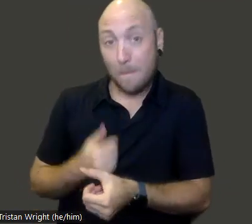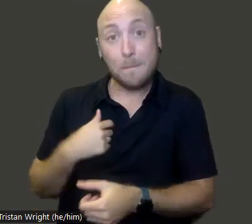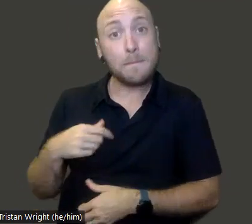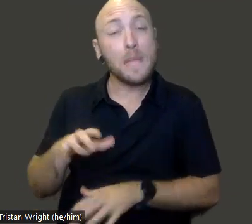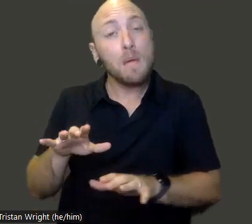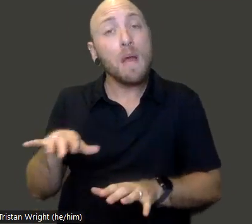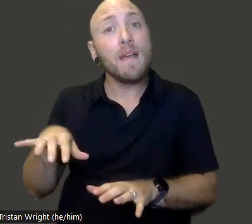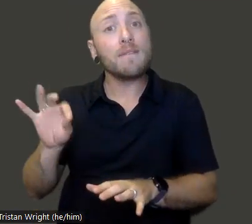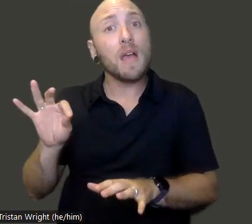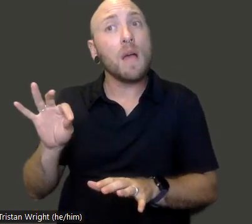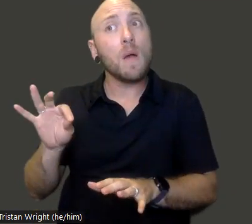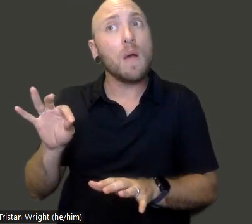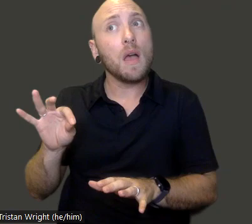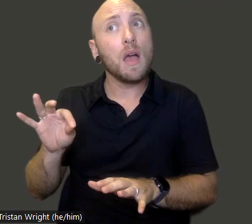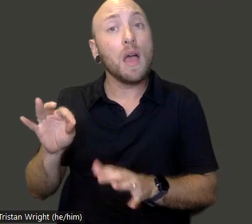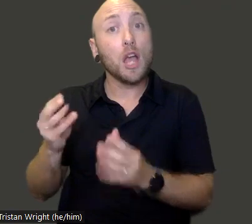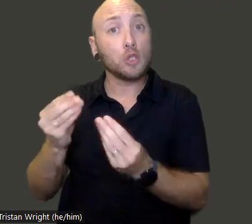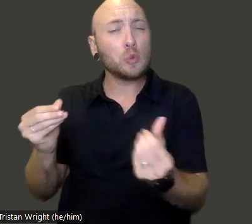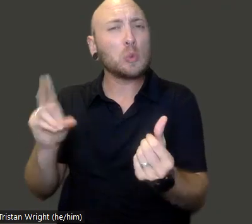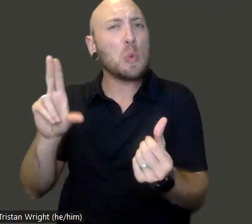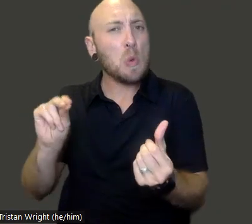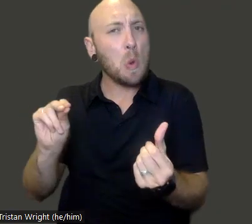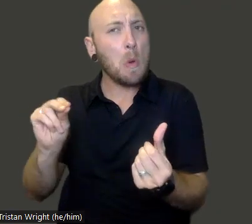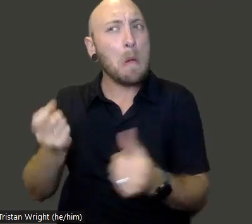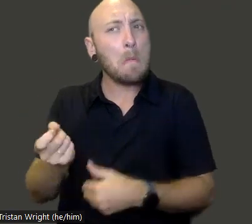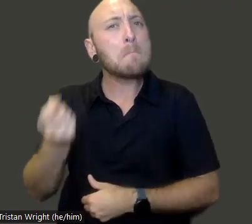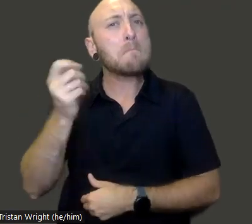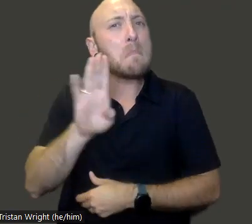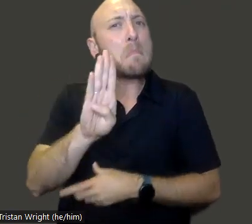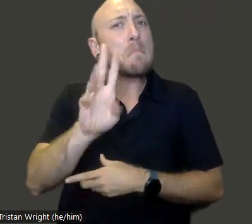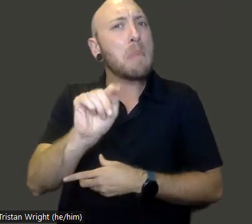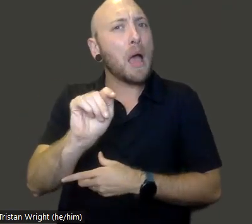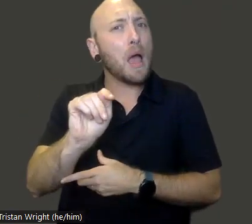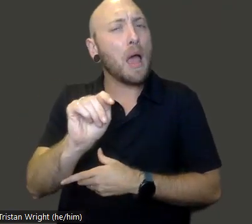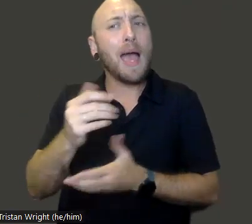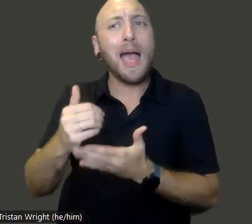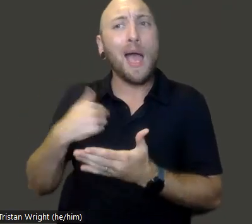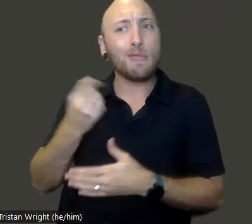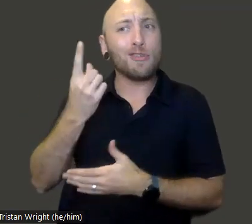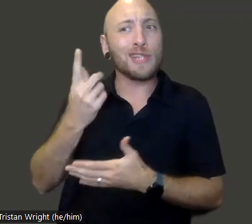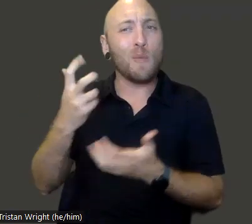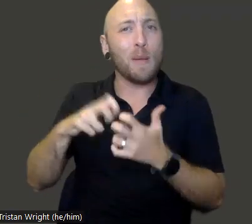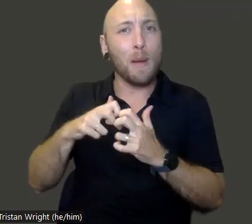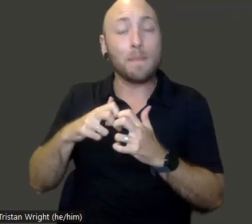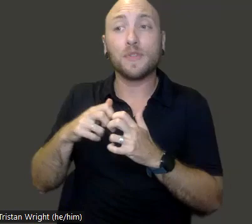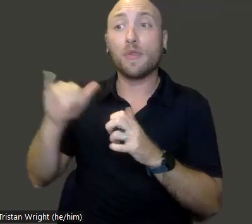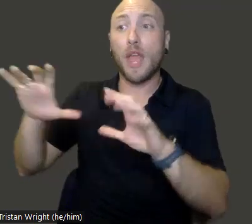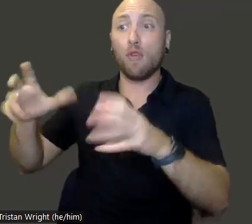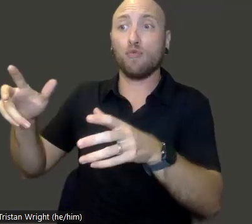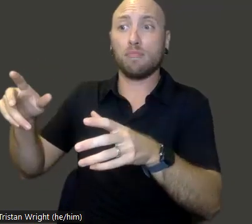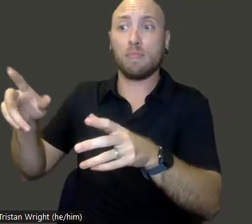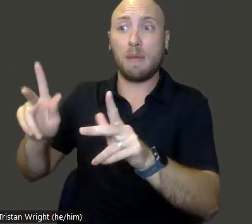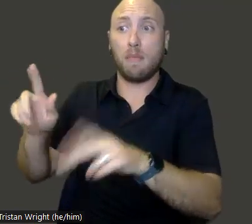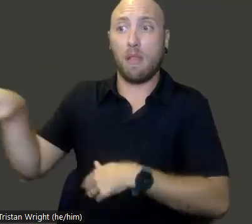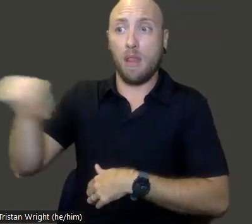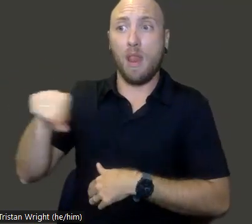I found a definition for the problem. You know, the people there describe themselves as alcoholics and addicts. And when I listened to what they talked about,